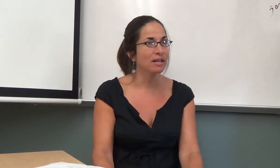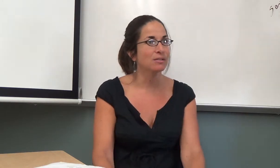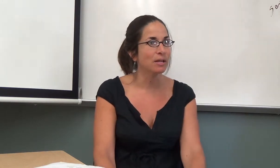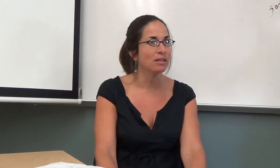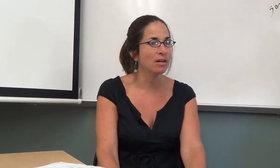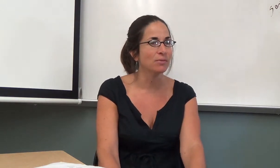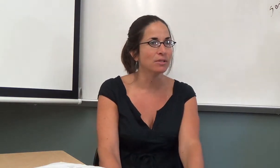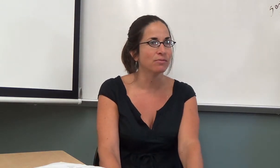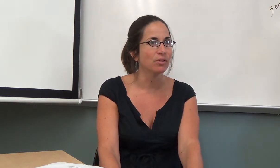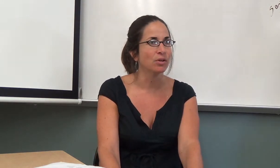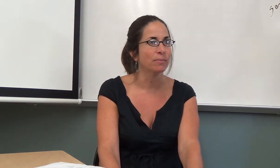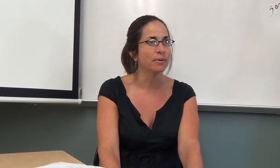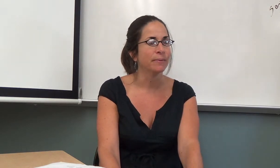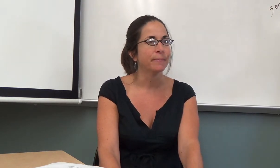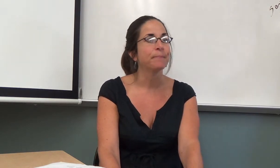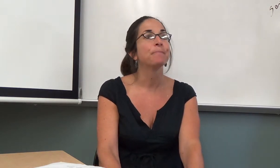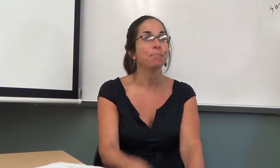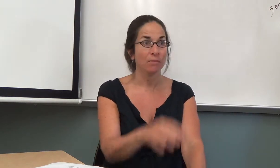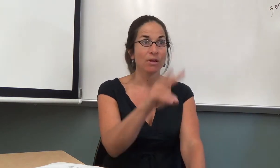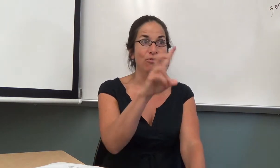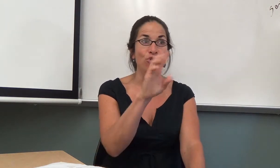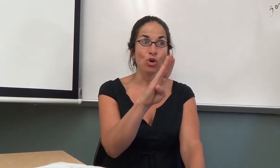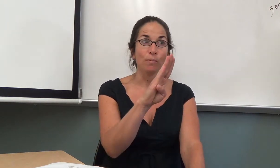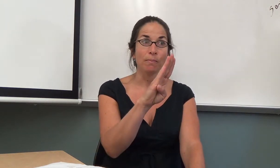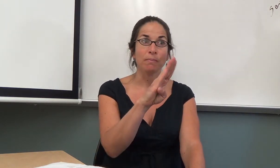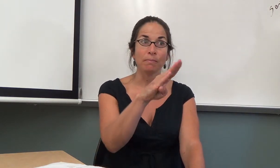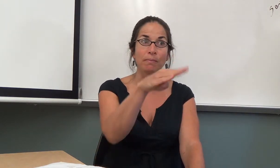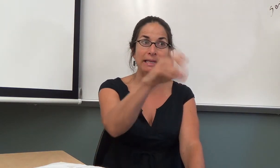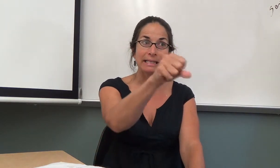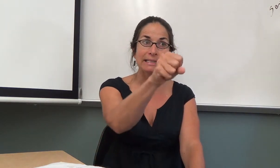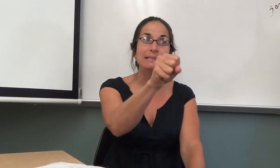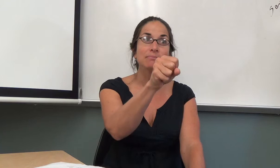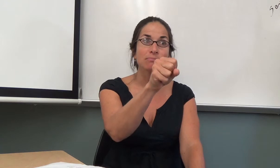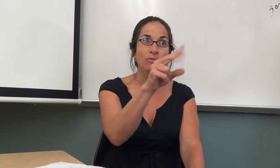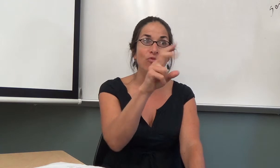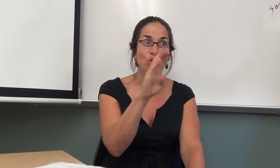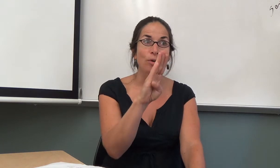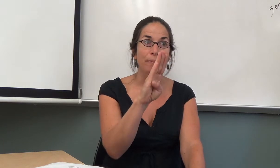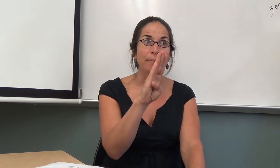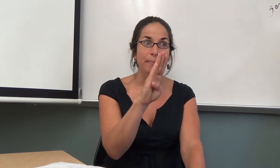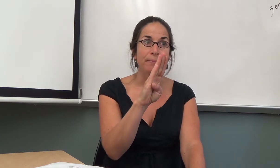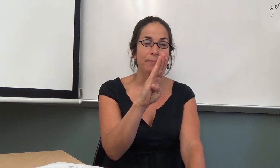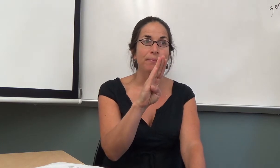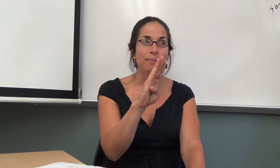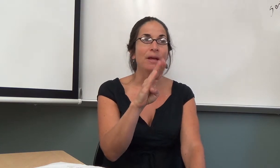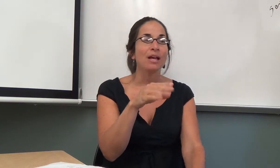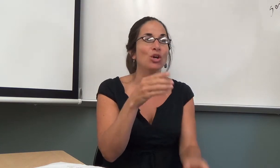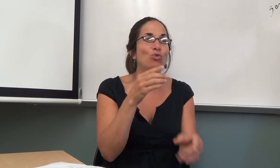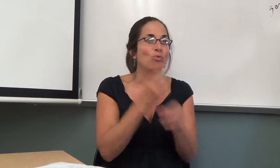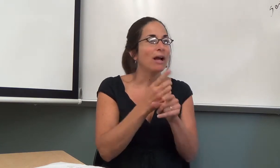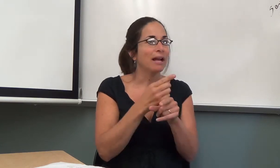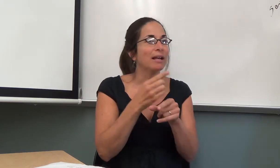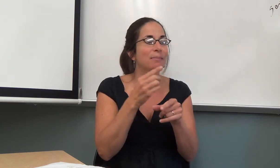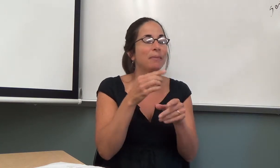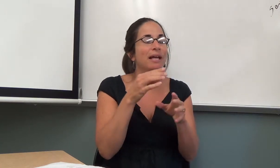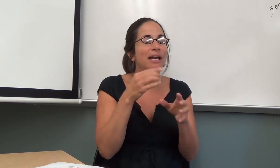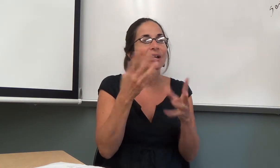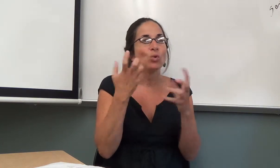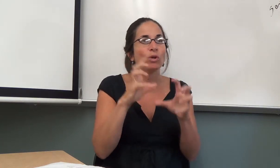what I thought, it was a verb. You're right. You're right. So we had it right. I just want you to stop sometimes and make